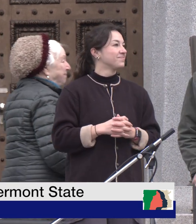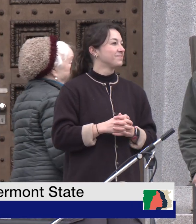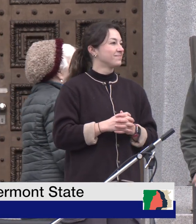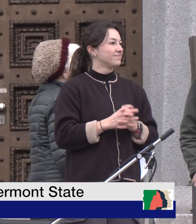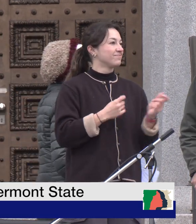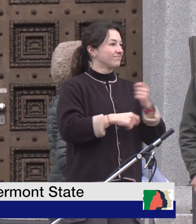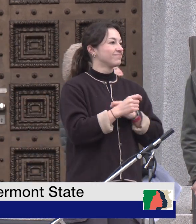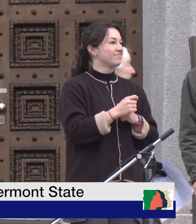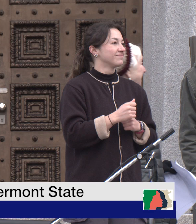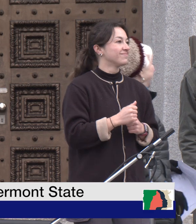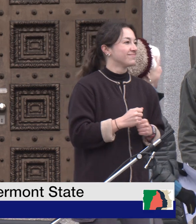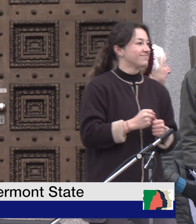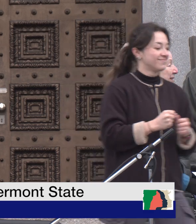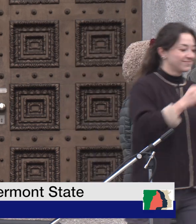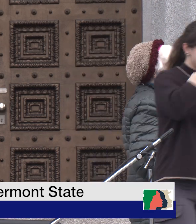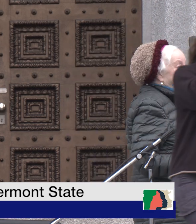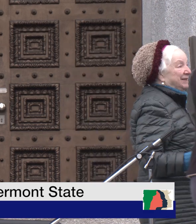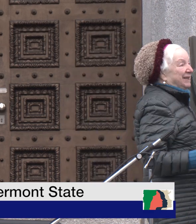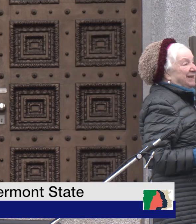Thank you, Madeline. Thank you, Governor.